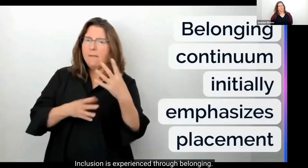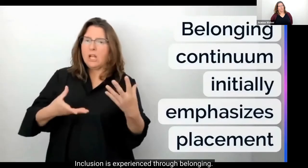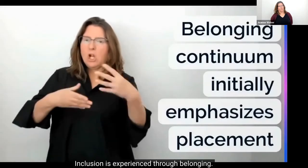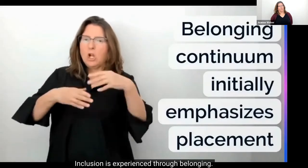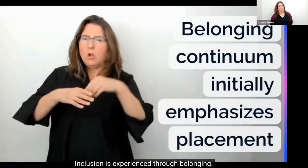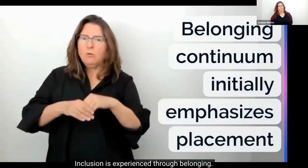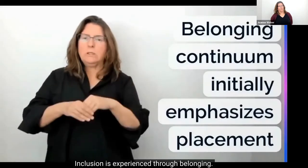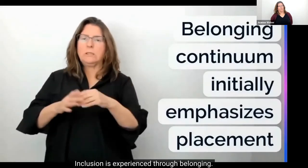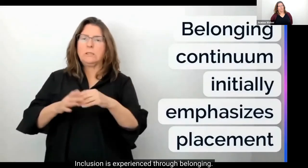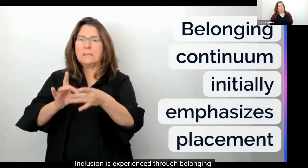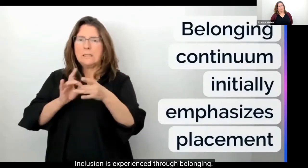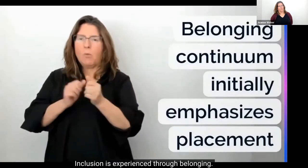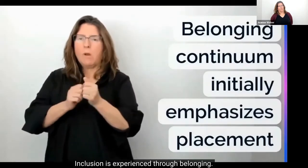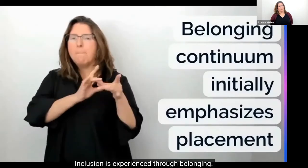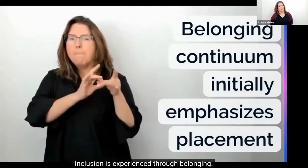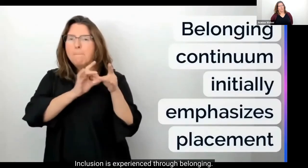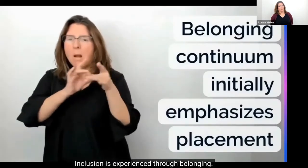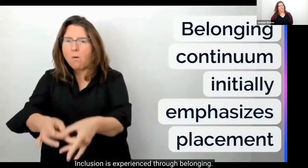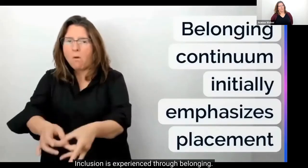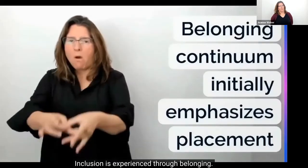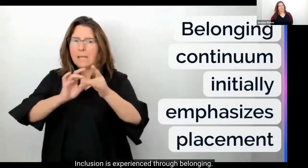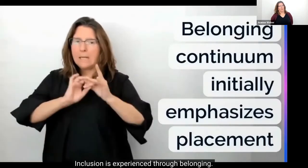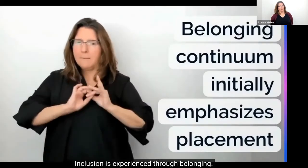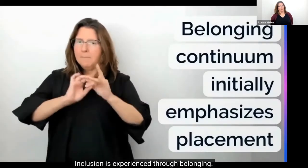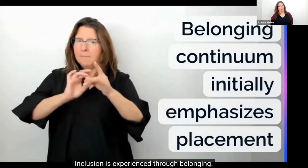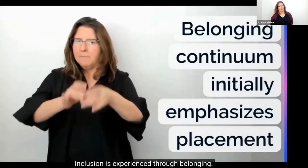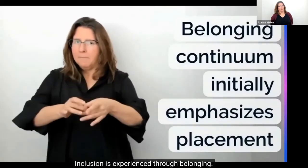Inclusion is experienced through belonging.